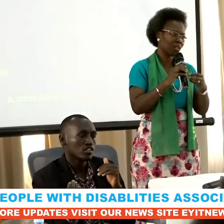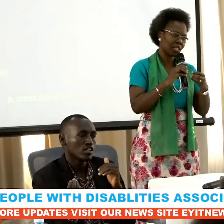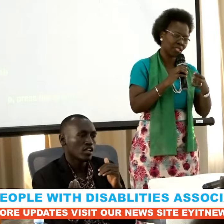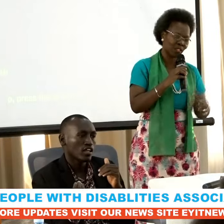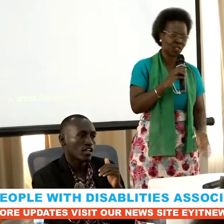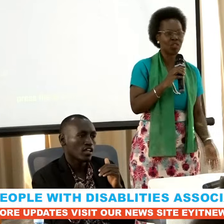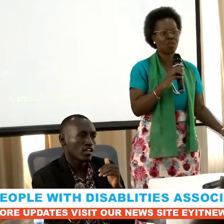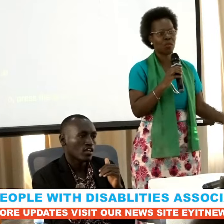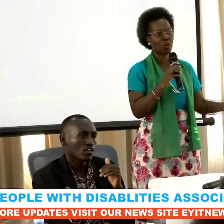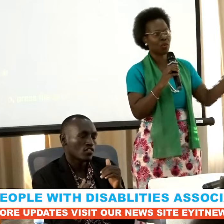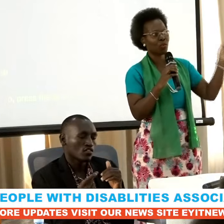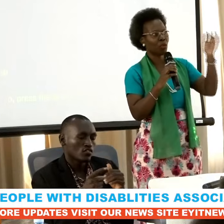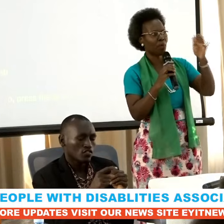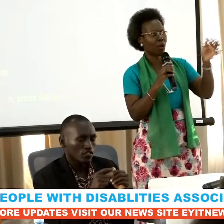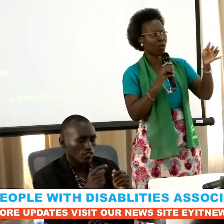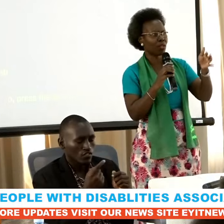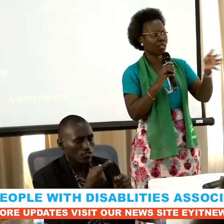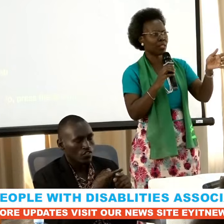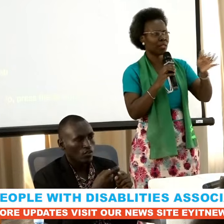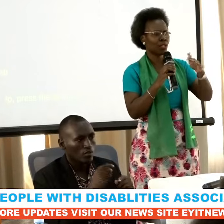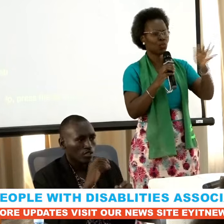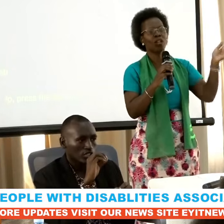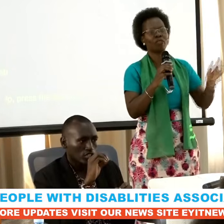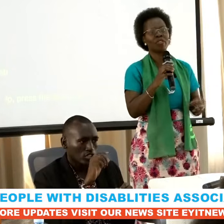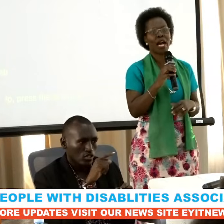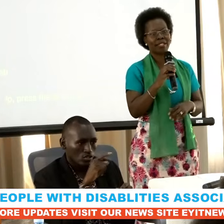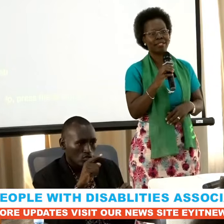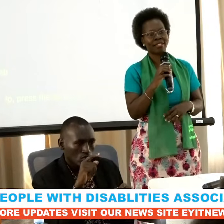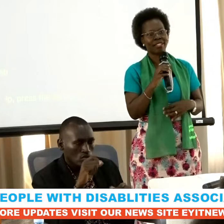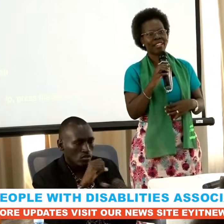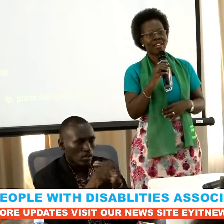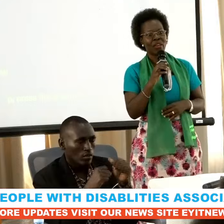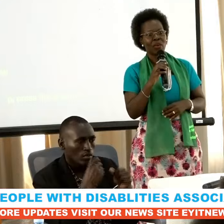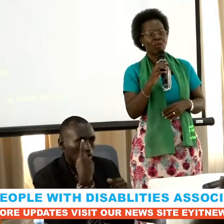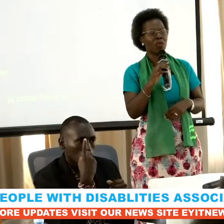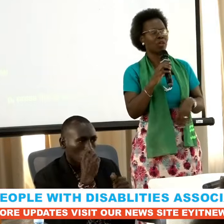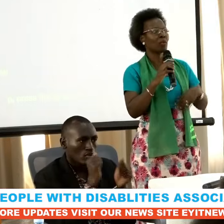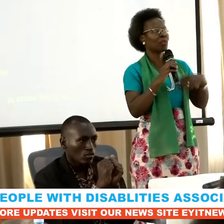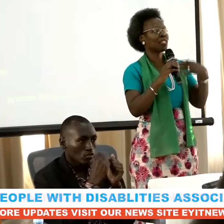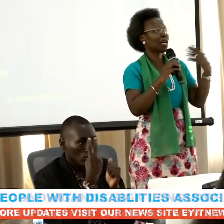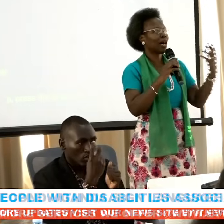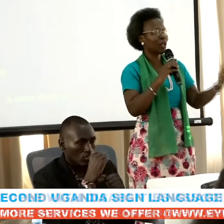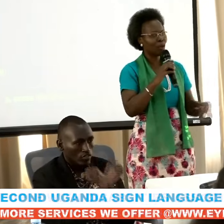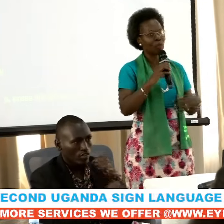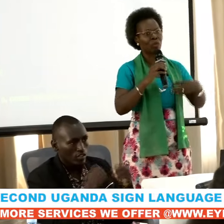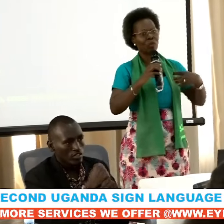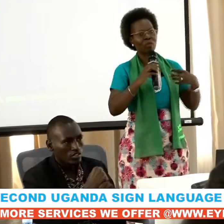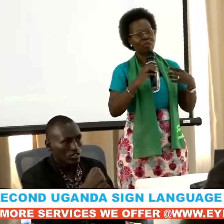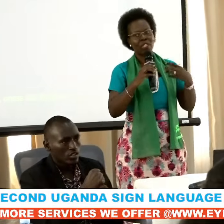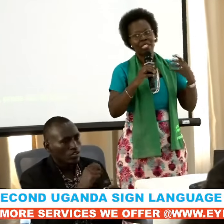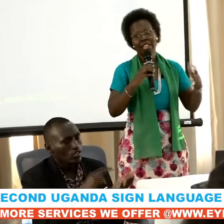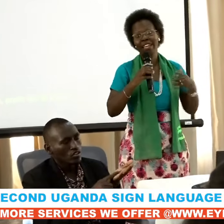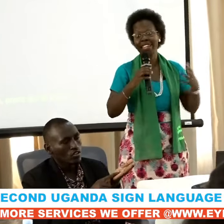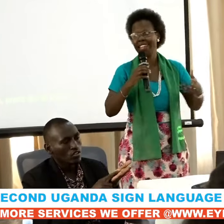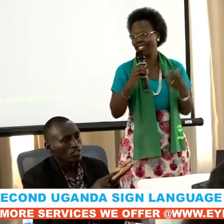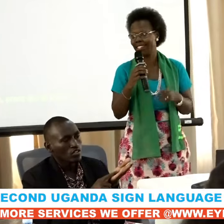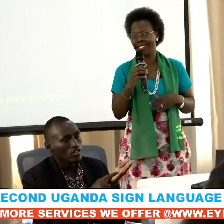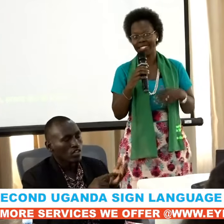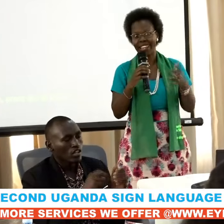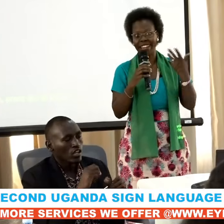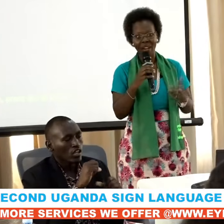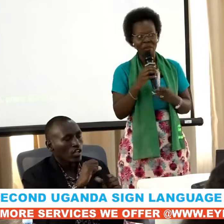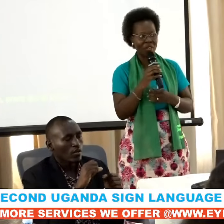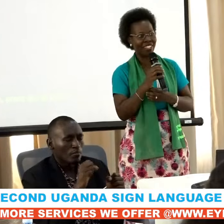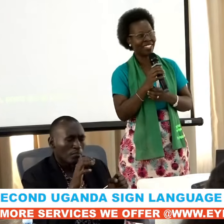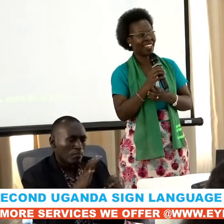from 0 to about 12 years. We use a lot of signage,